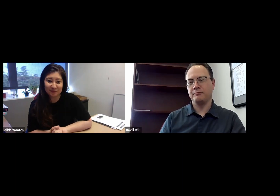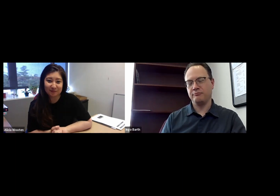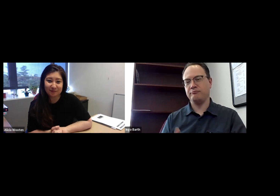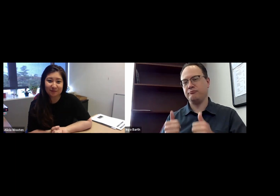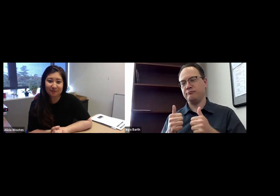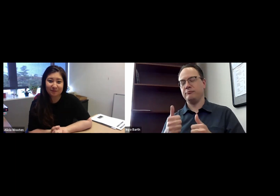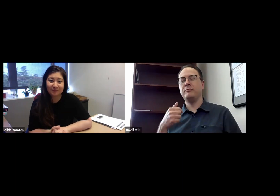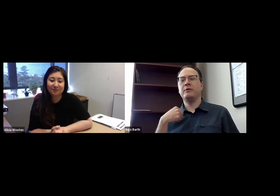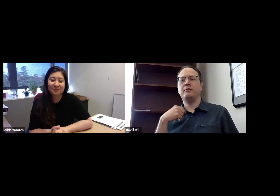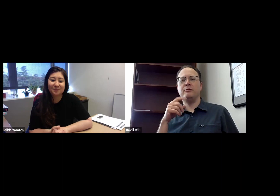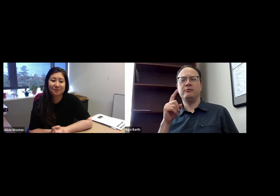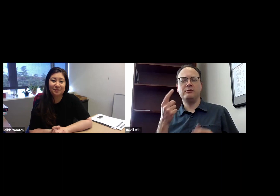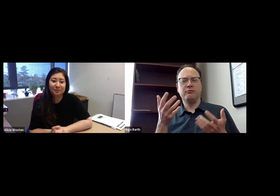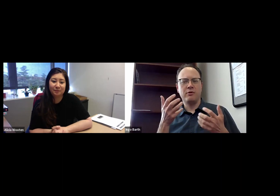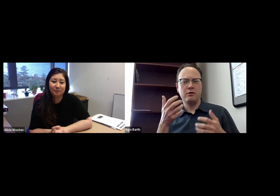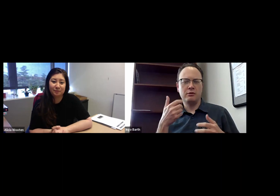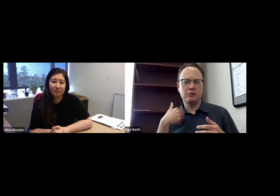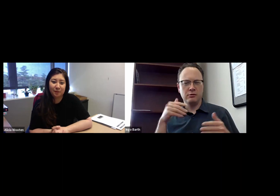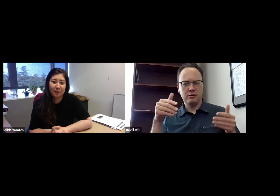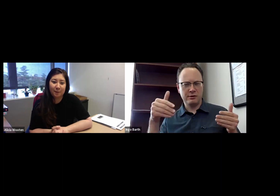about today?